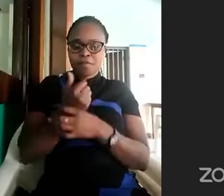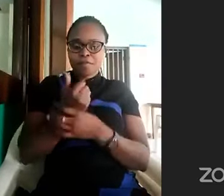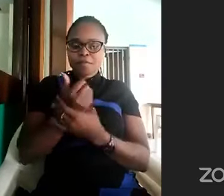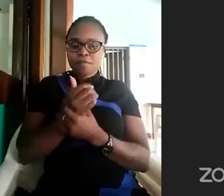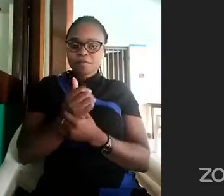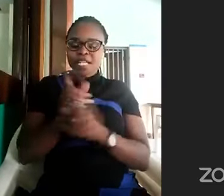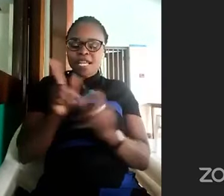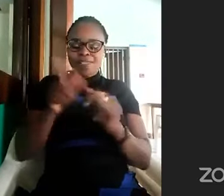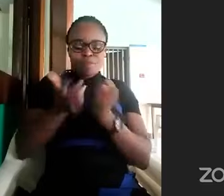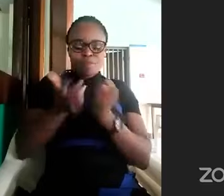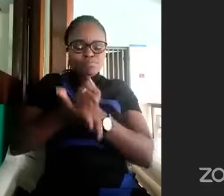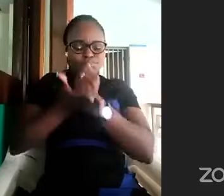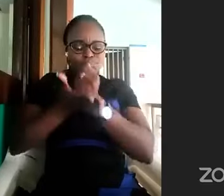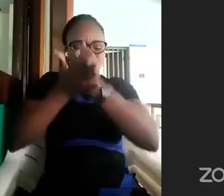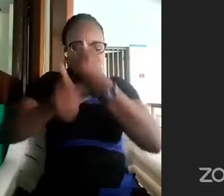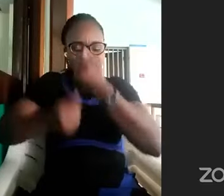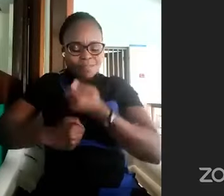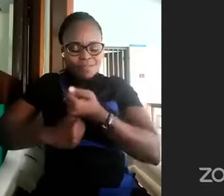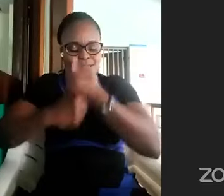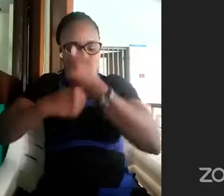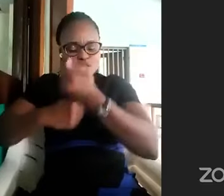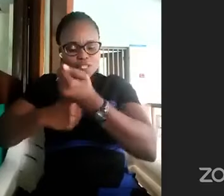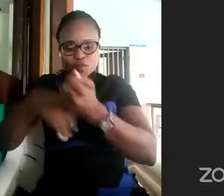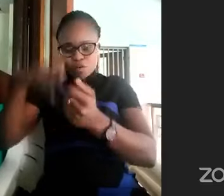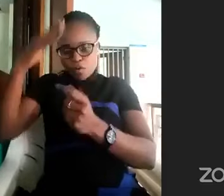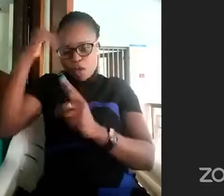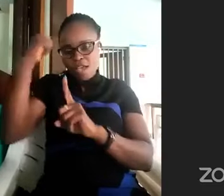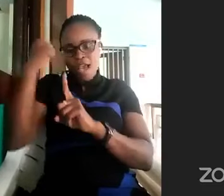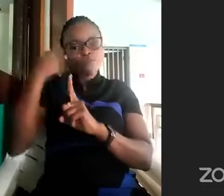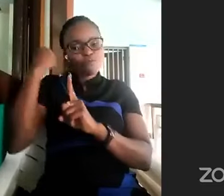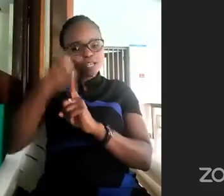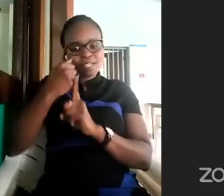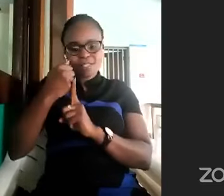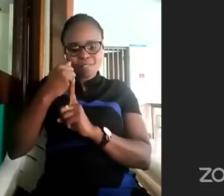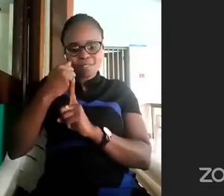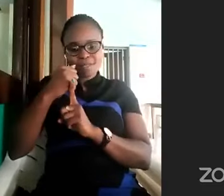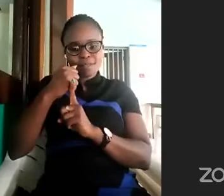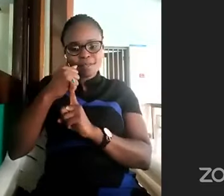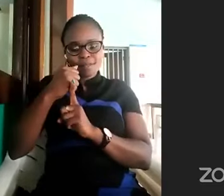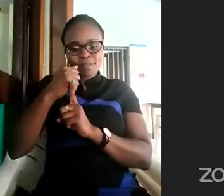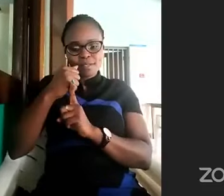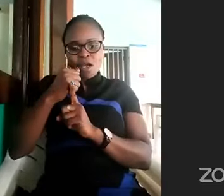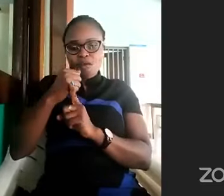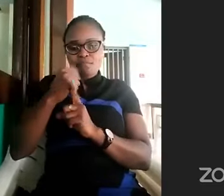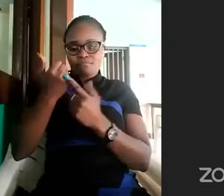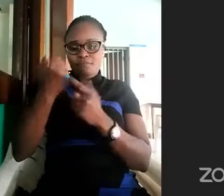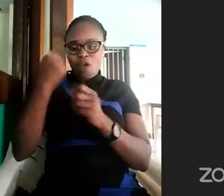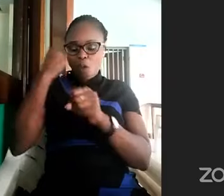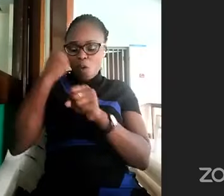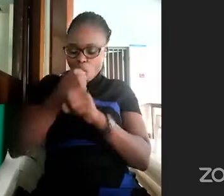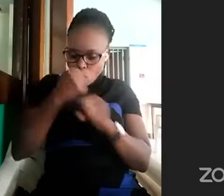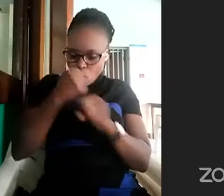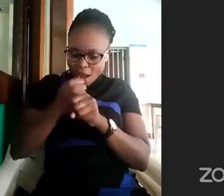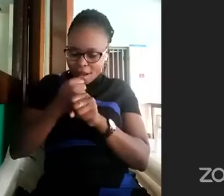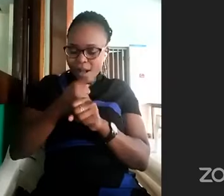the advocacy work is not all about maybe build alone, but it requires a collaborative effort and everybody in